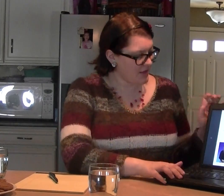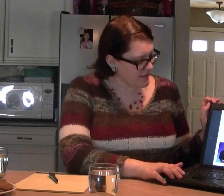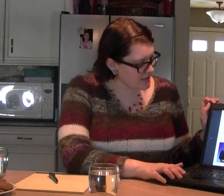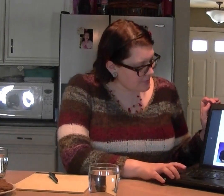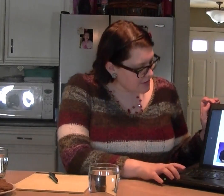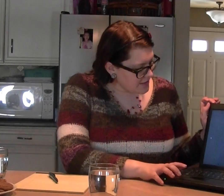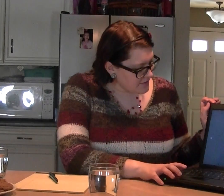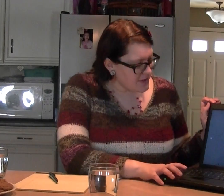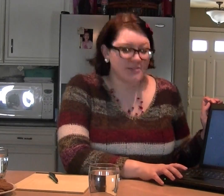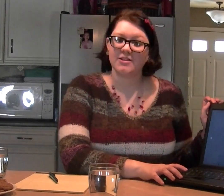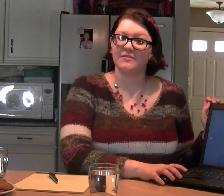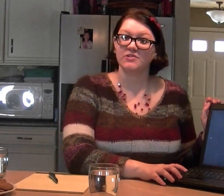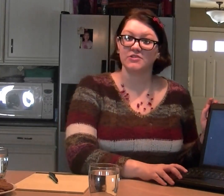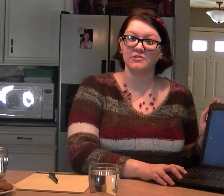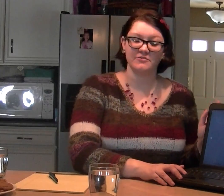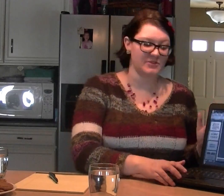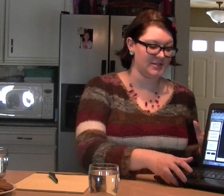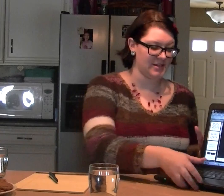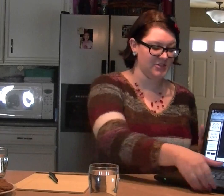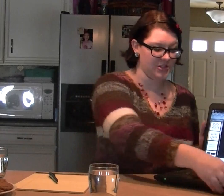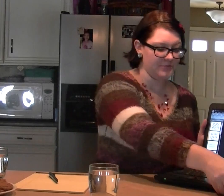And I believe that's all I have to show you for this slideshow.